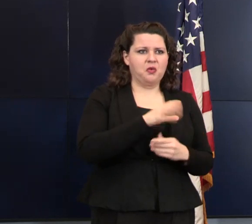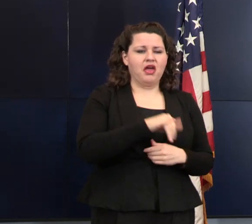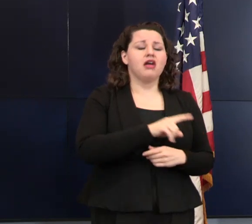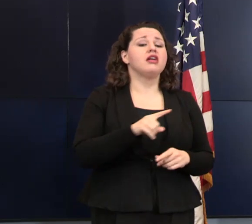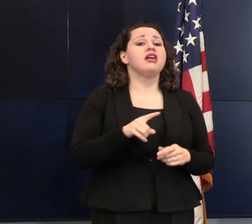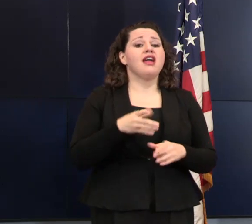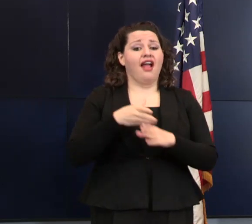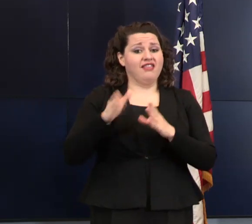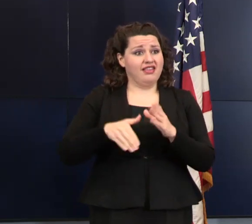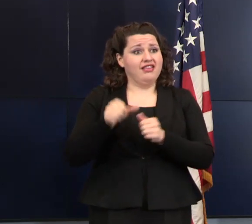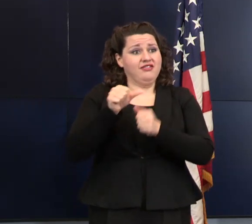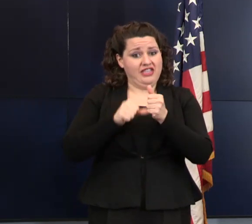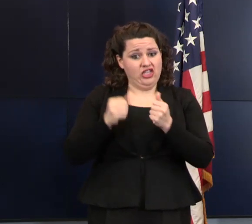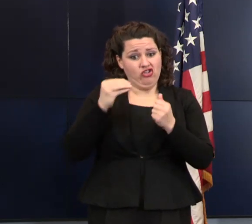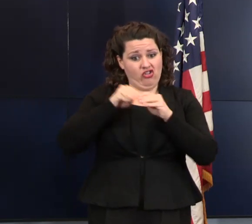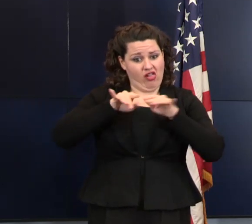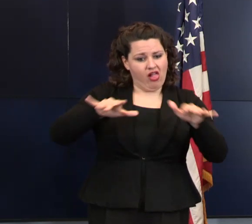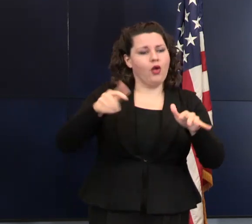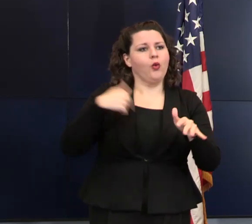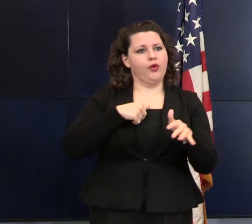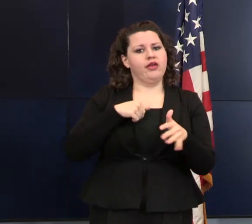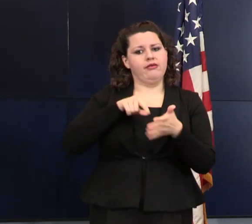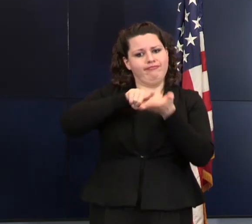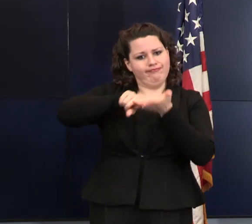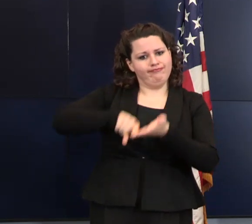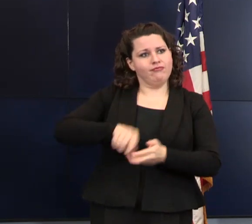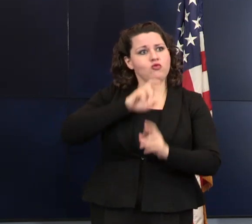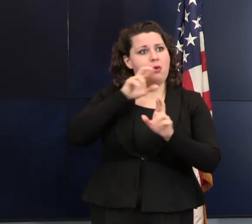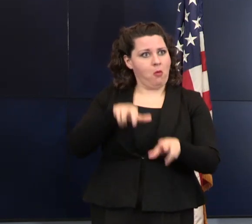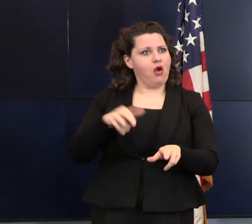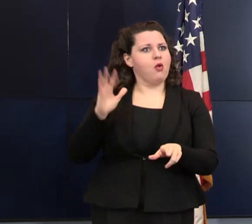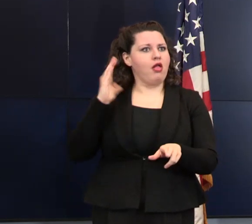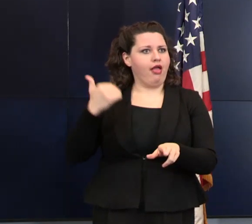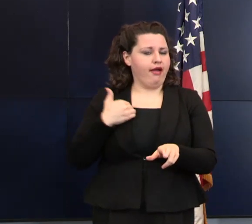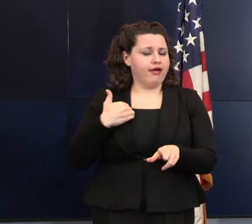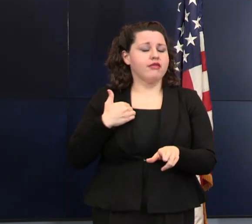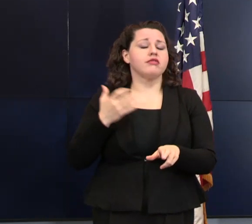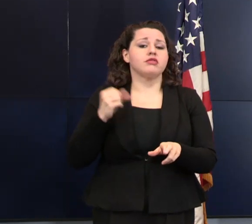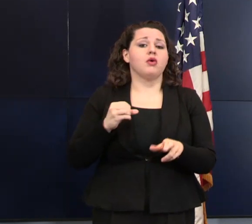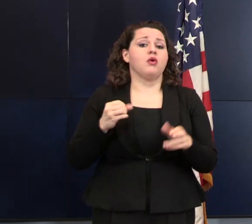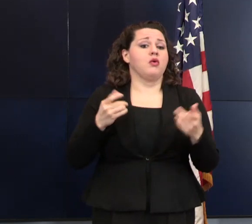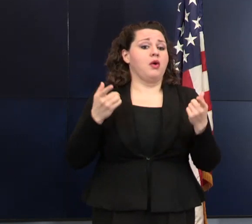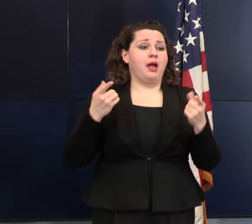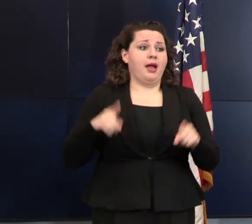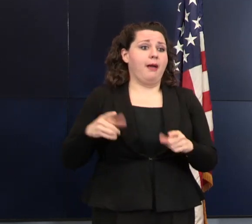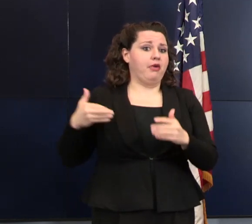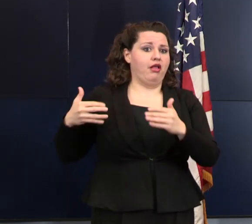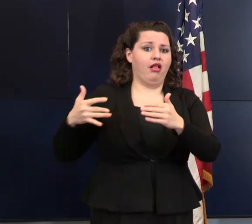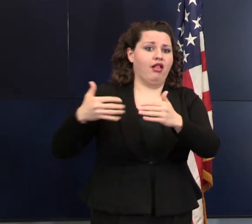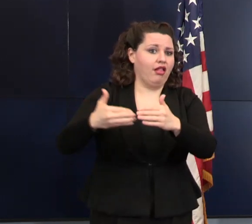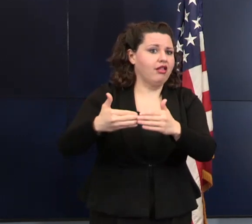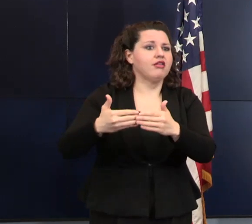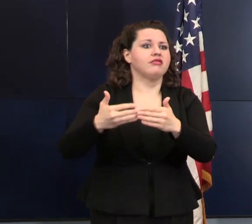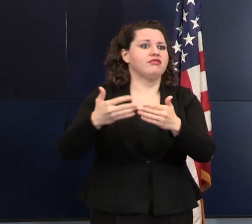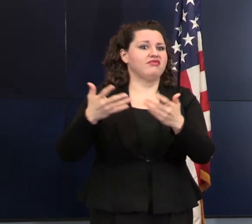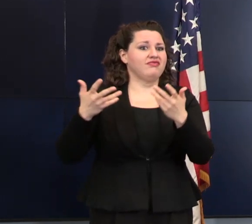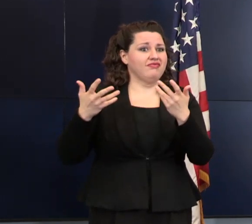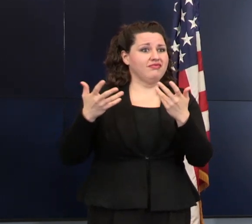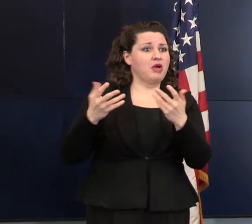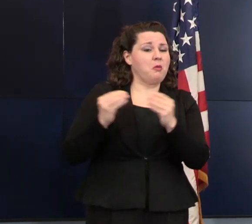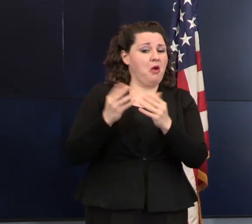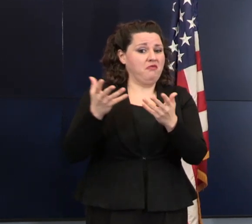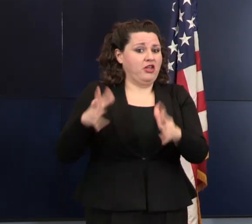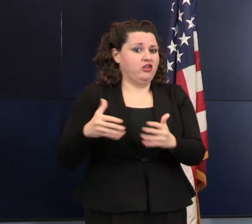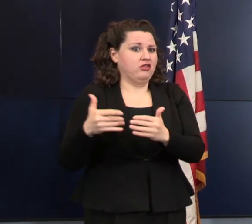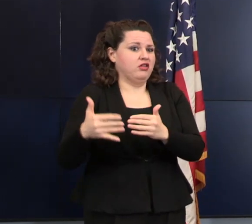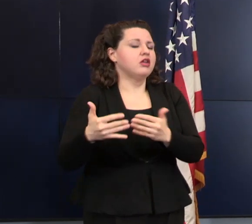outbreak, we do an outbreak investigation report. And so once we get to that particular point in time, we might be